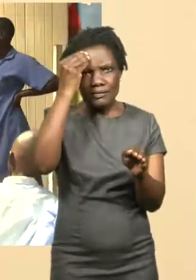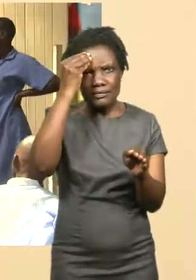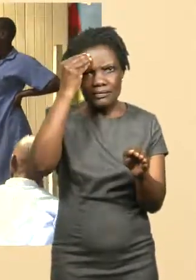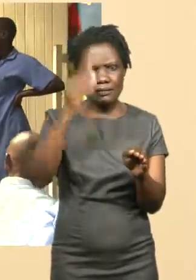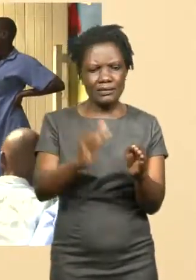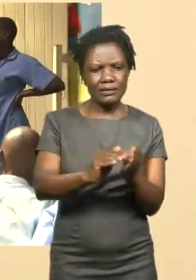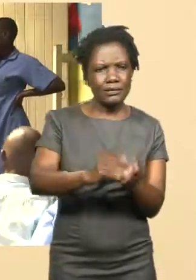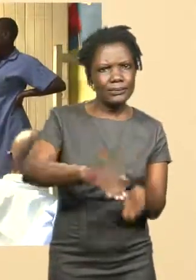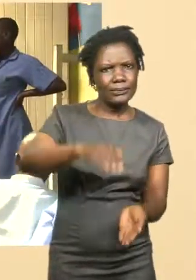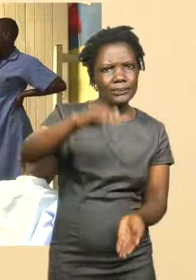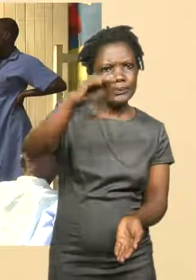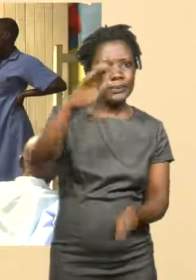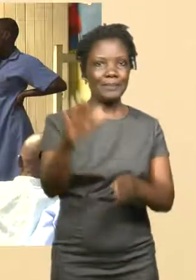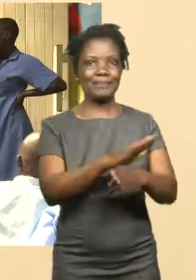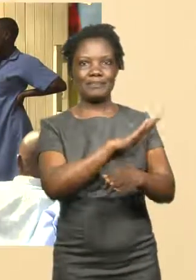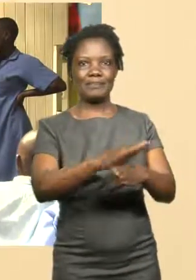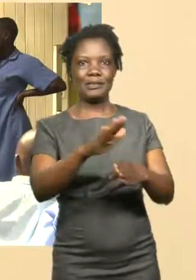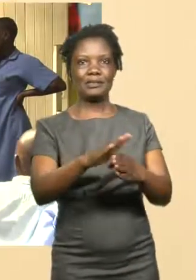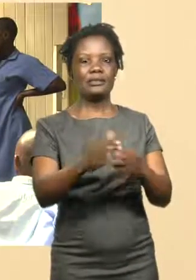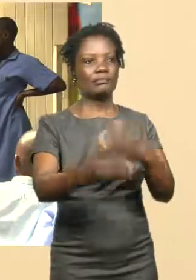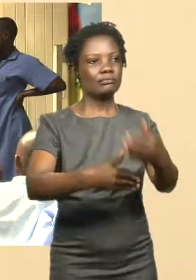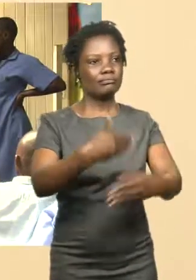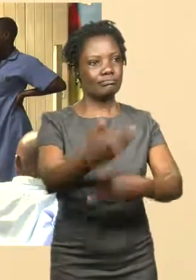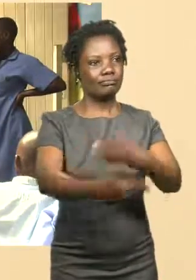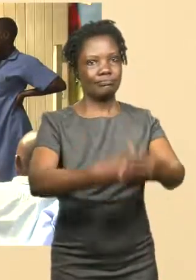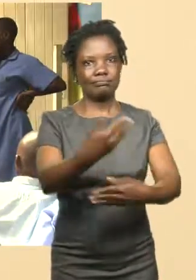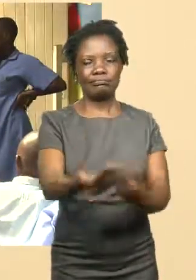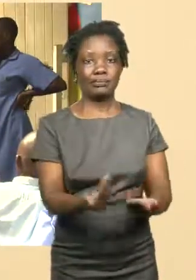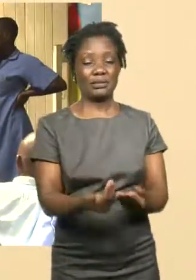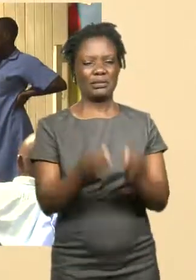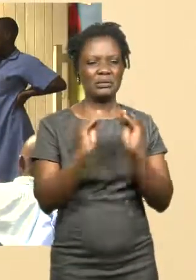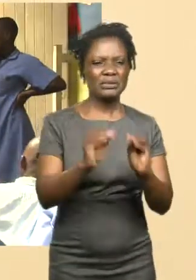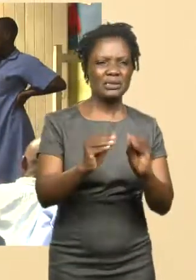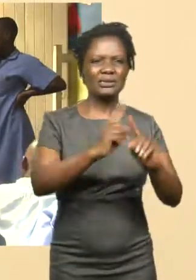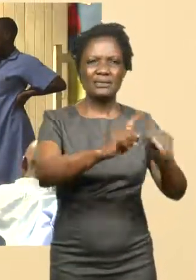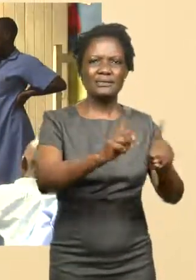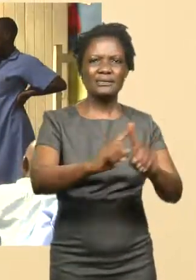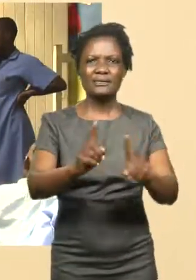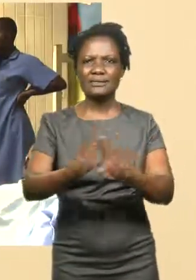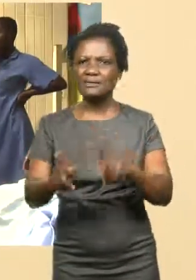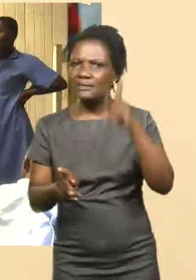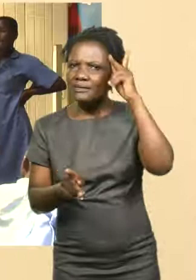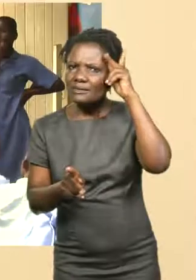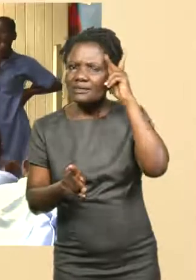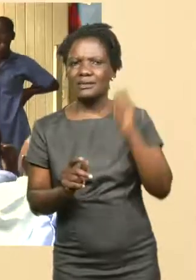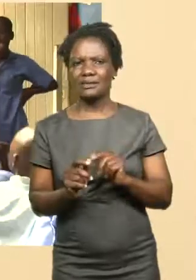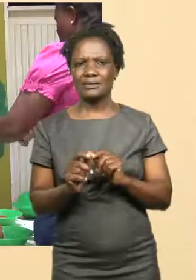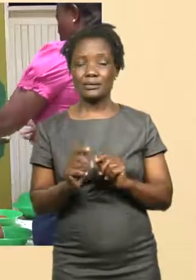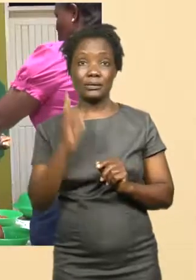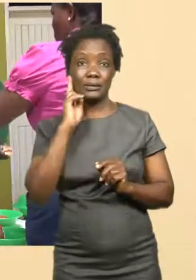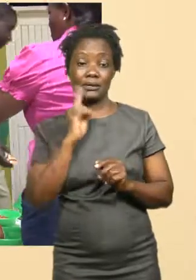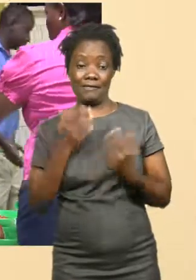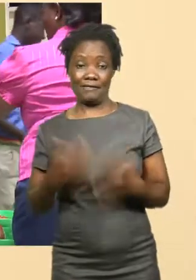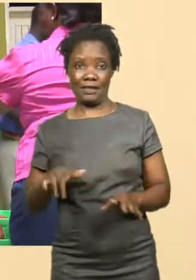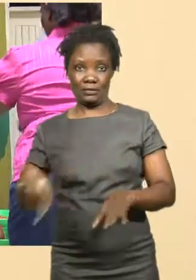skill for them to know. There are many more skills that can be built slowly by slowly. So I introduce such things. They'll go home and ask their mothers